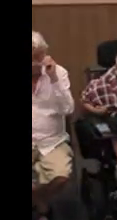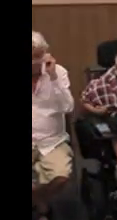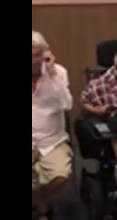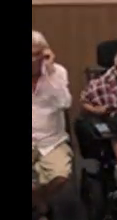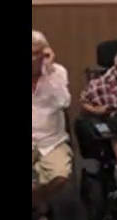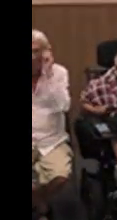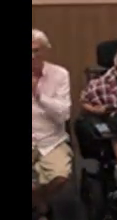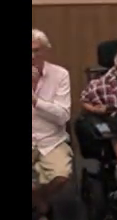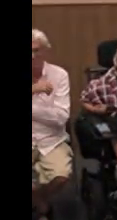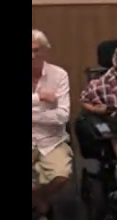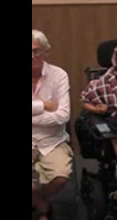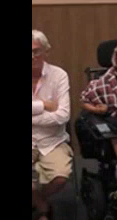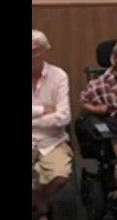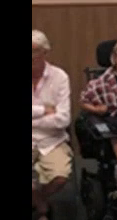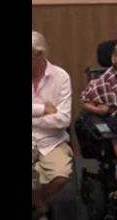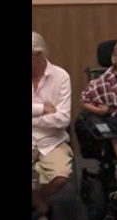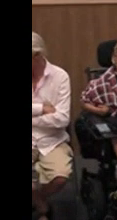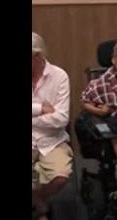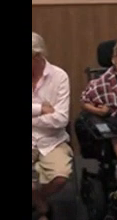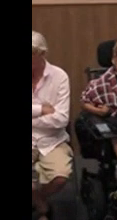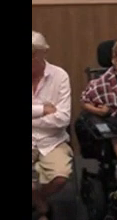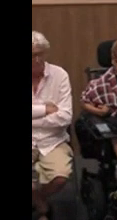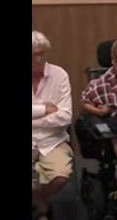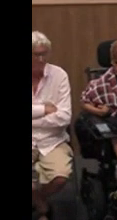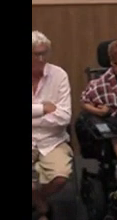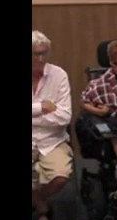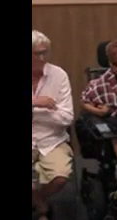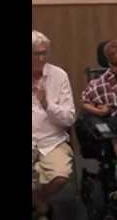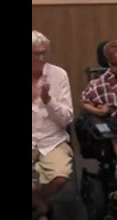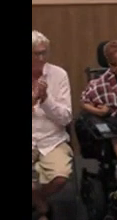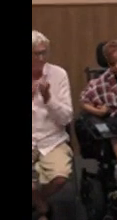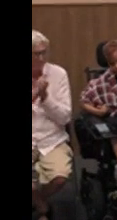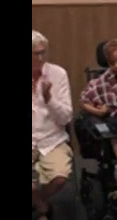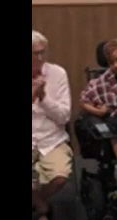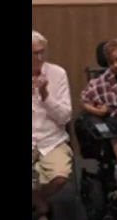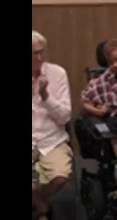supporting them and their families in care. If you can welcome Dr Sukley.